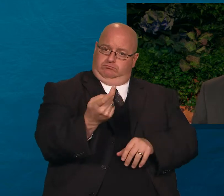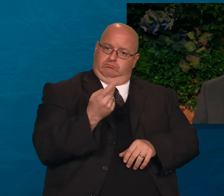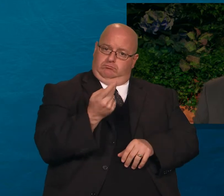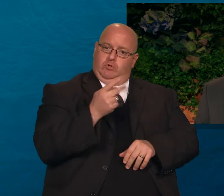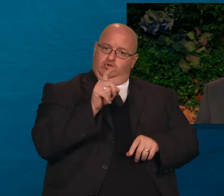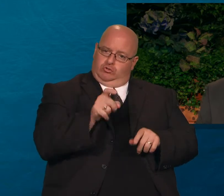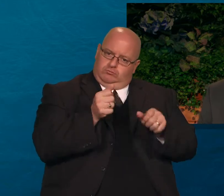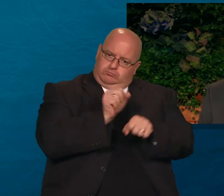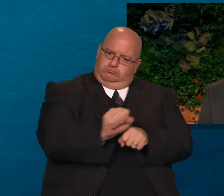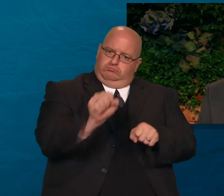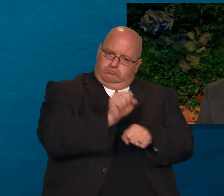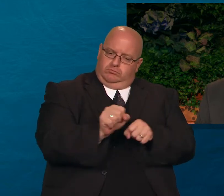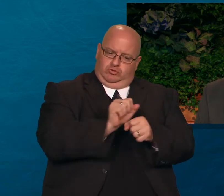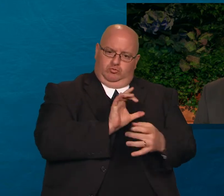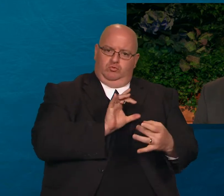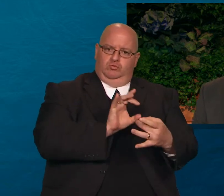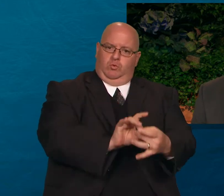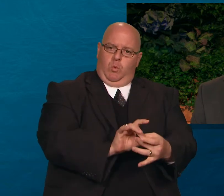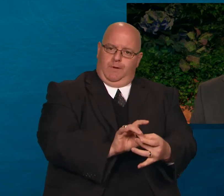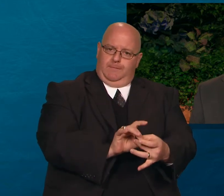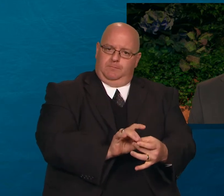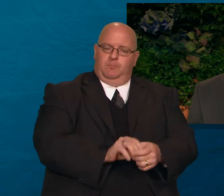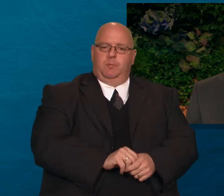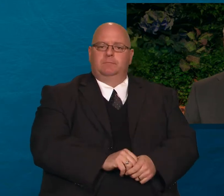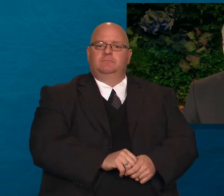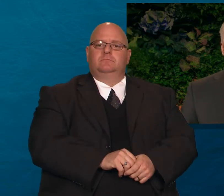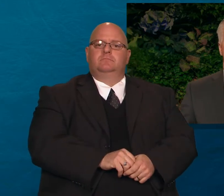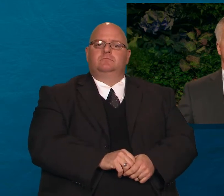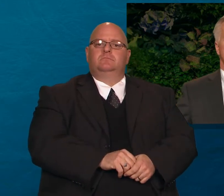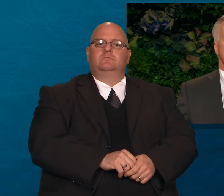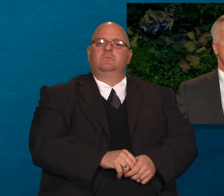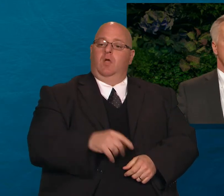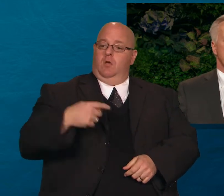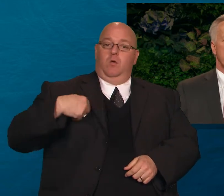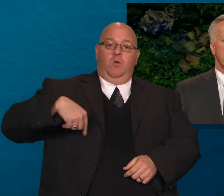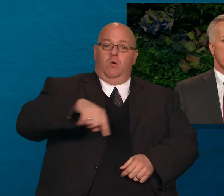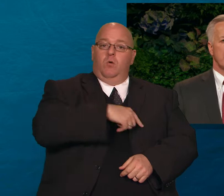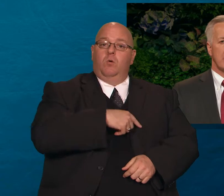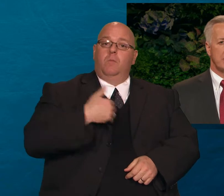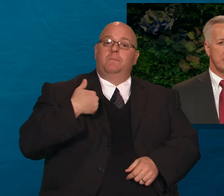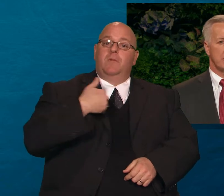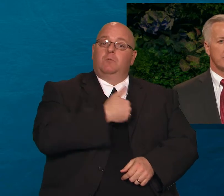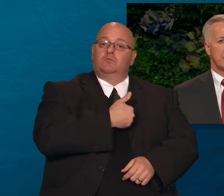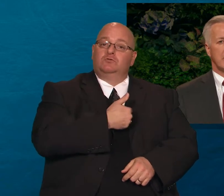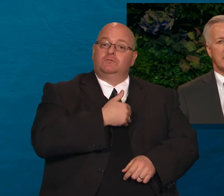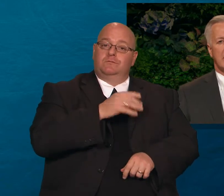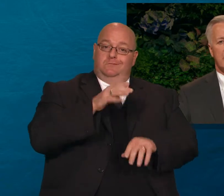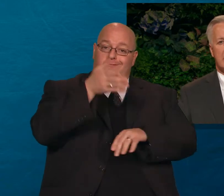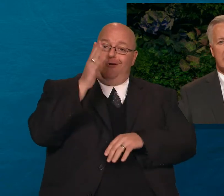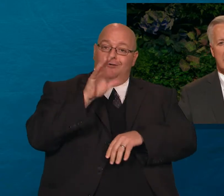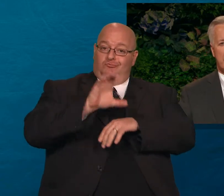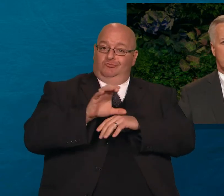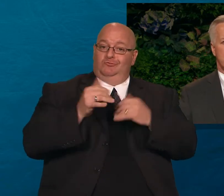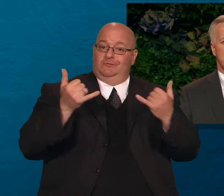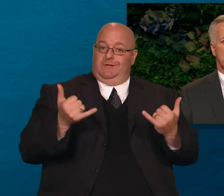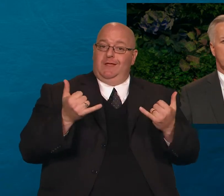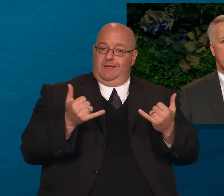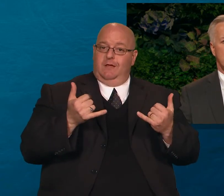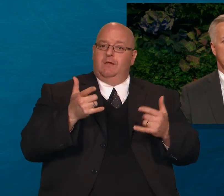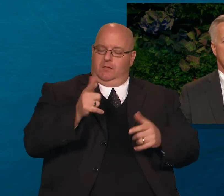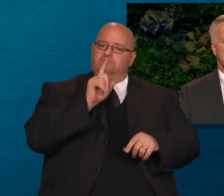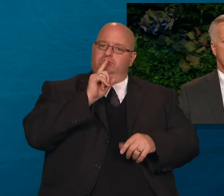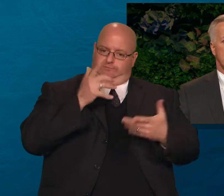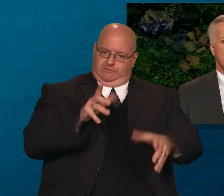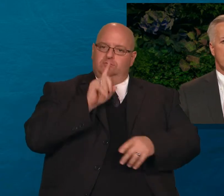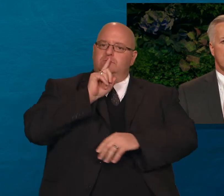should strive to join. Close quote. Those of us who are members of God's church today have made covenants to